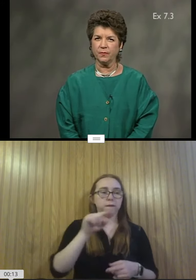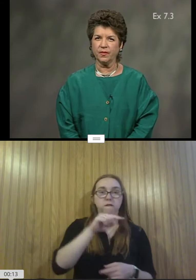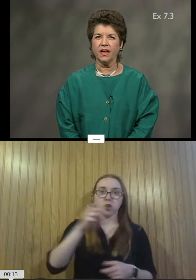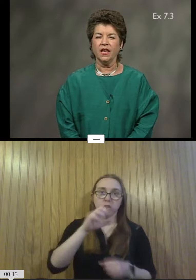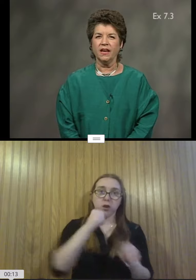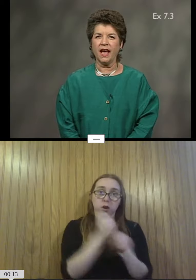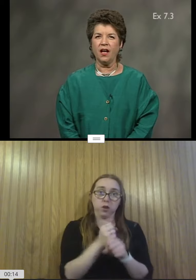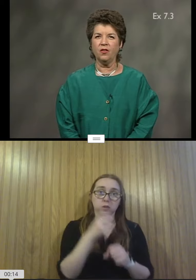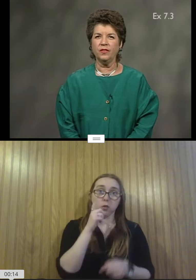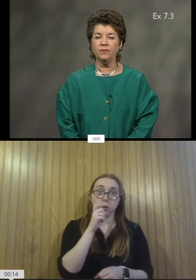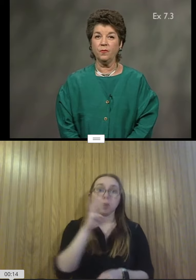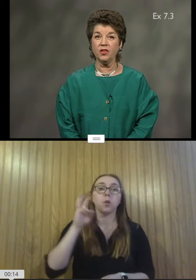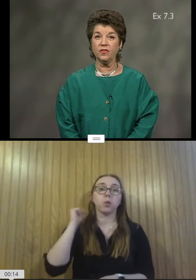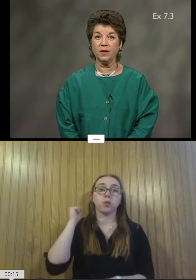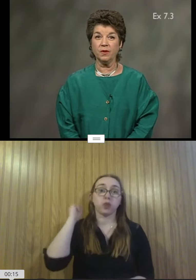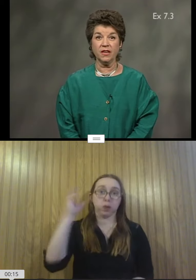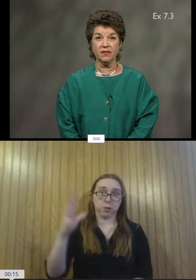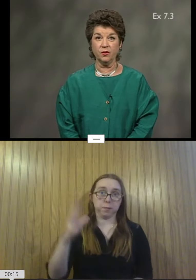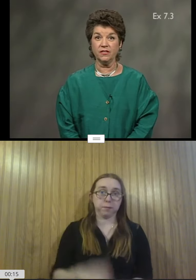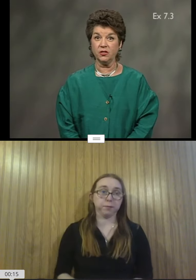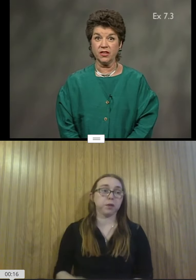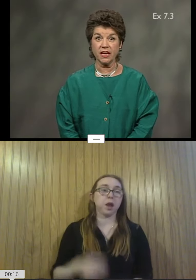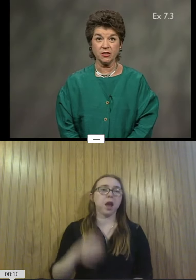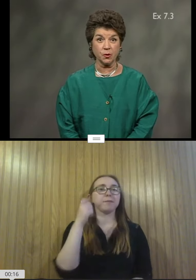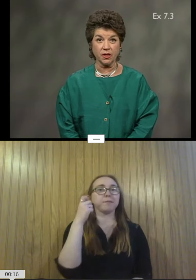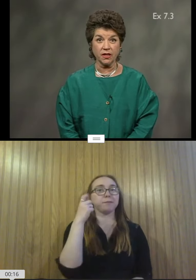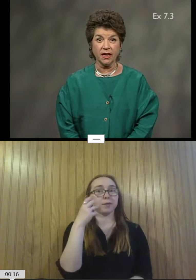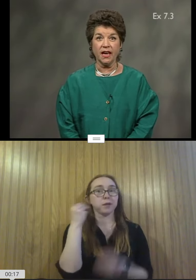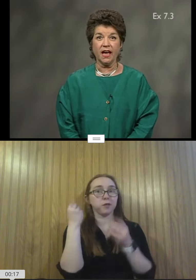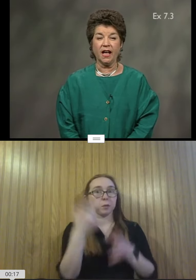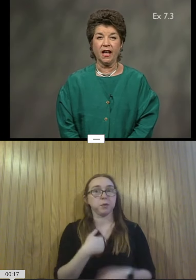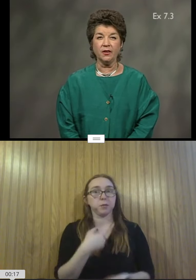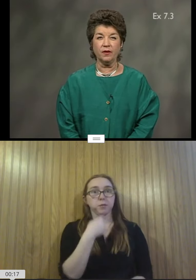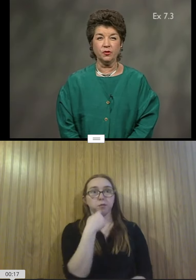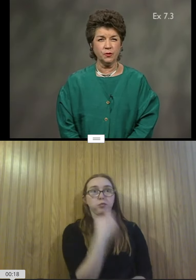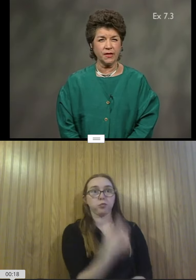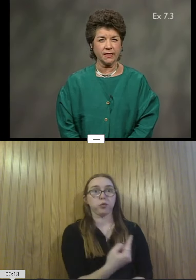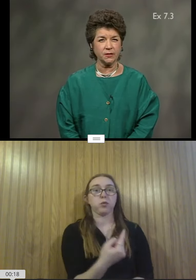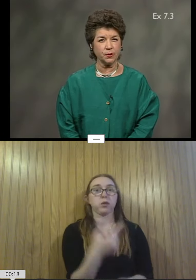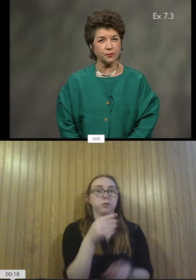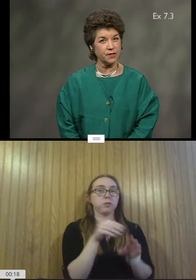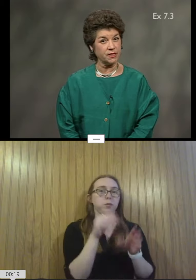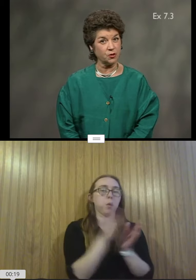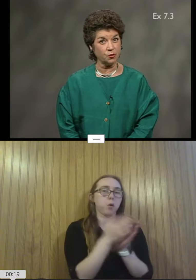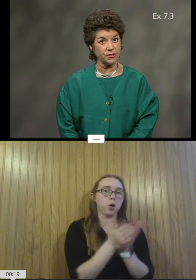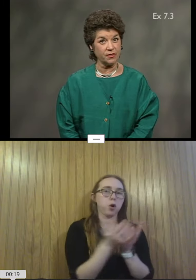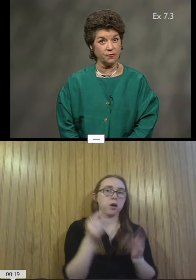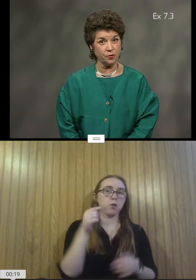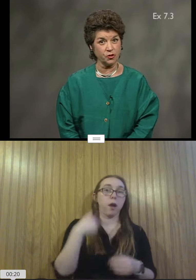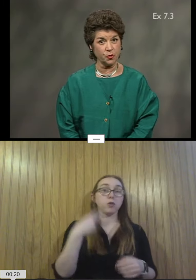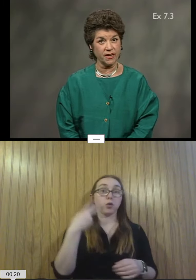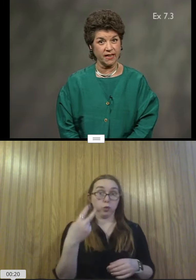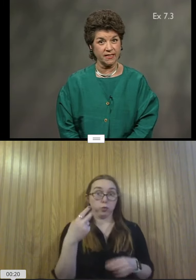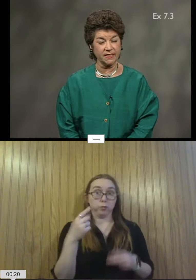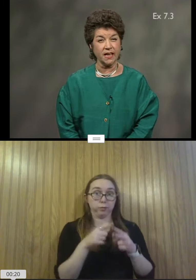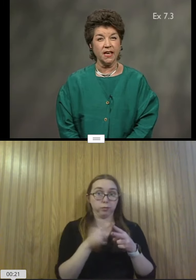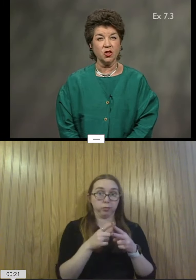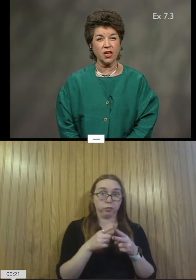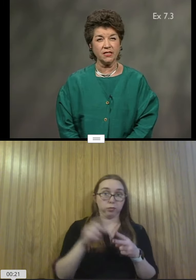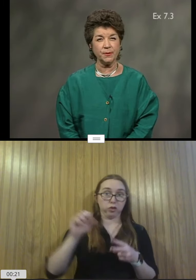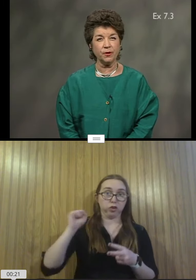Shakespeare. Now, the information that I'm going to give you is in your textbook. You have two textbooks for this course, and the first one